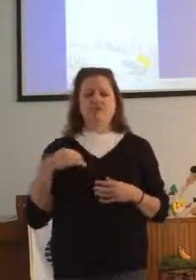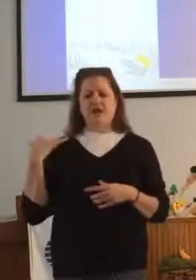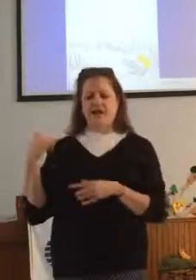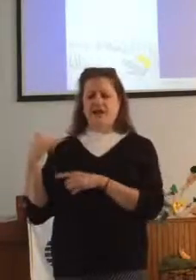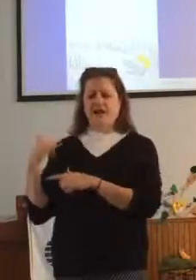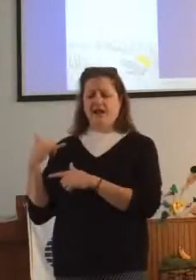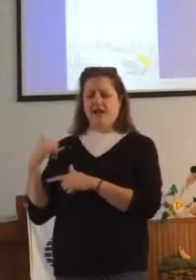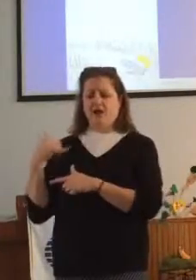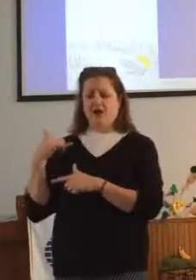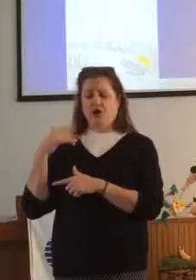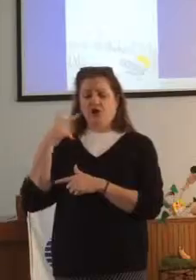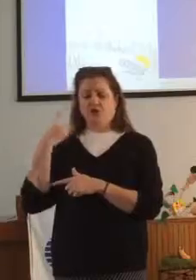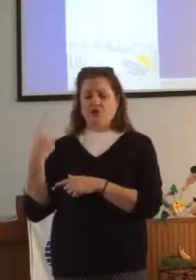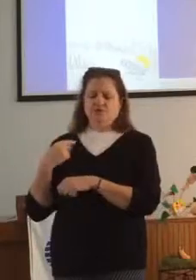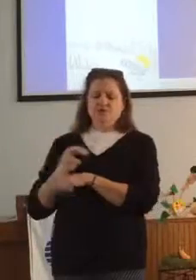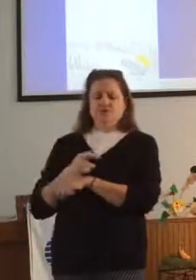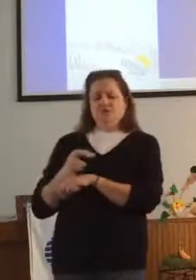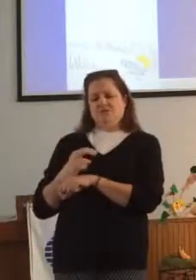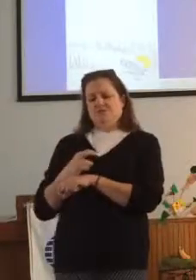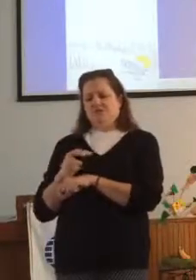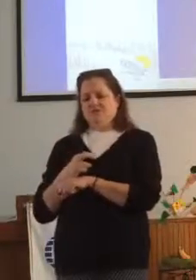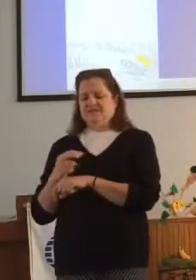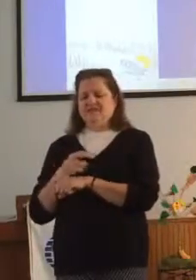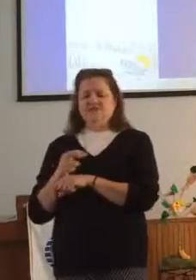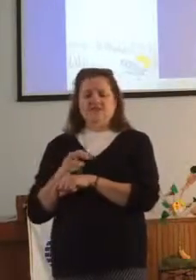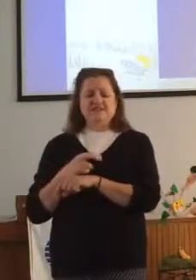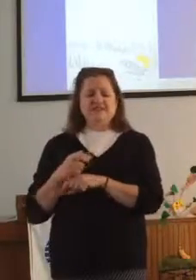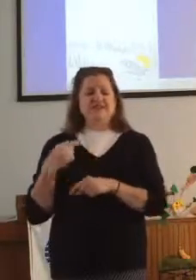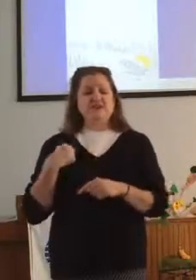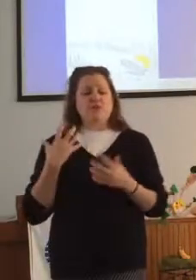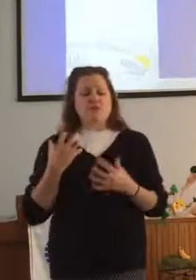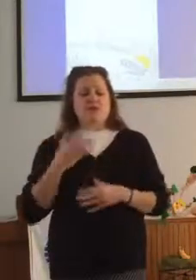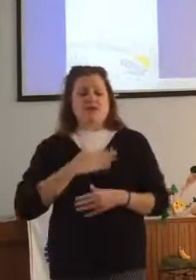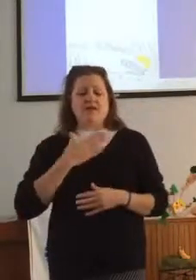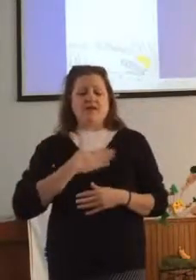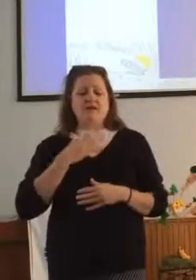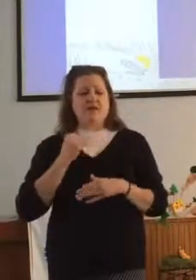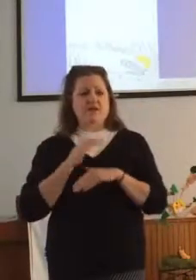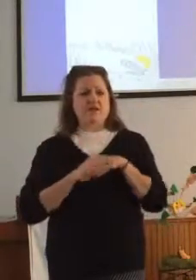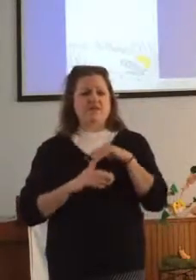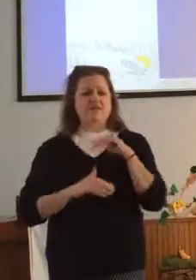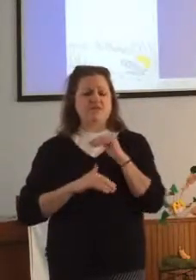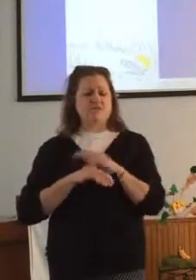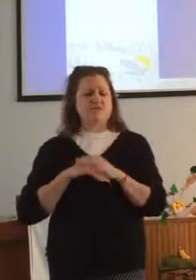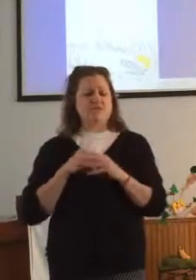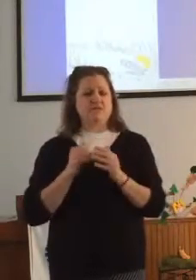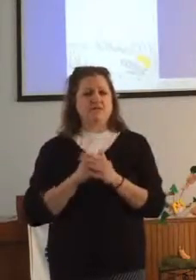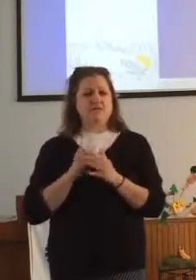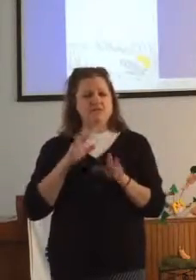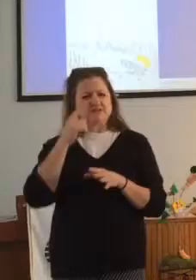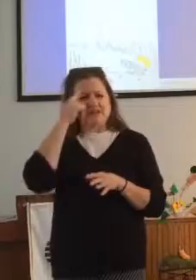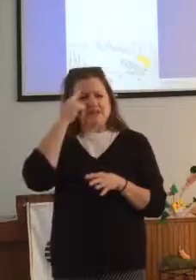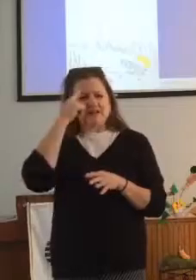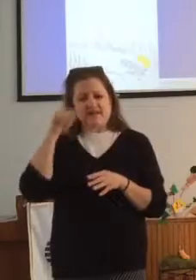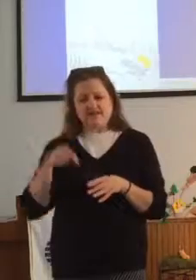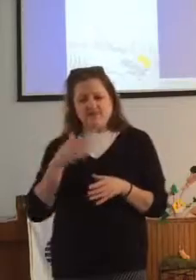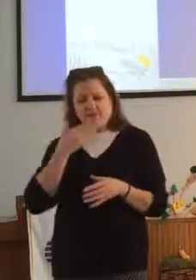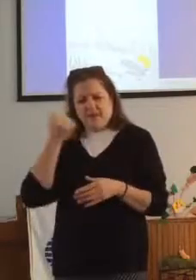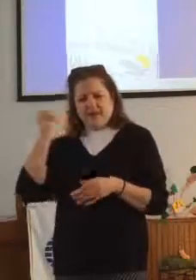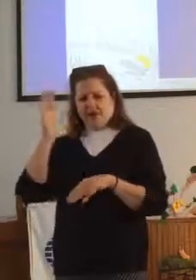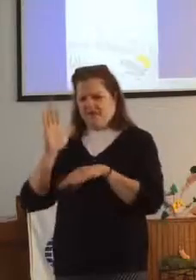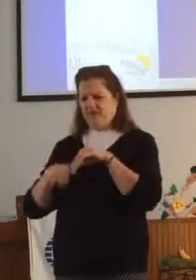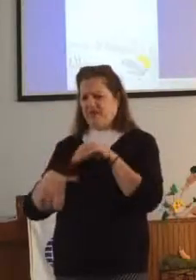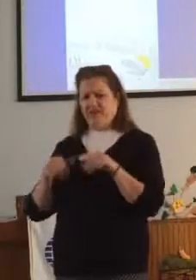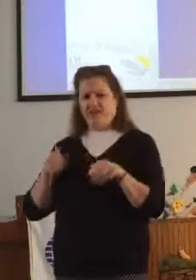Yellow saw how restless he was and tried to make him extra happy and comfortable. Just think how much better this is than